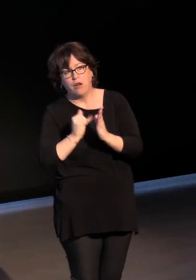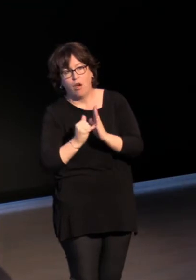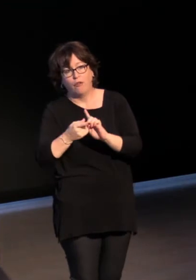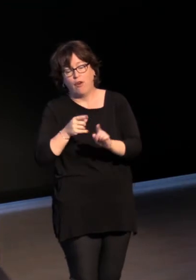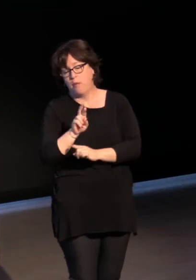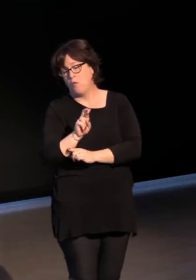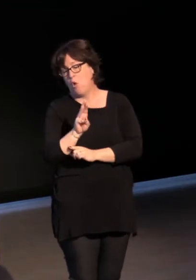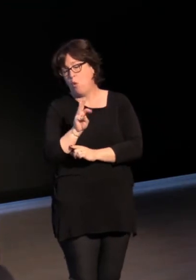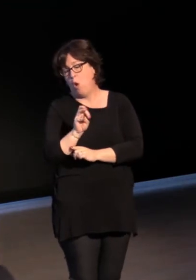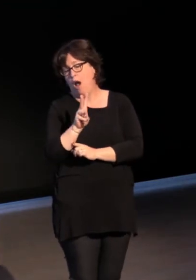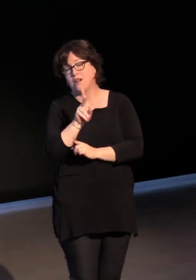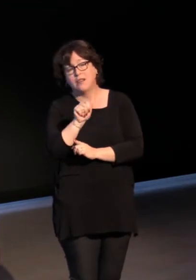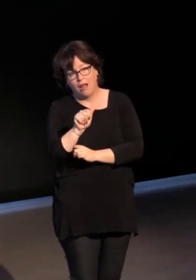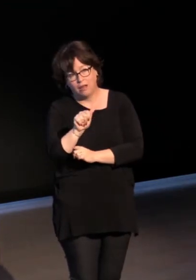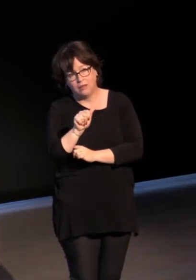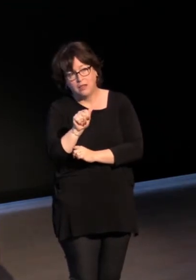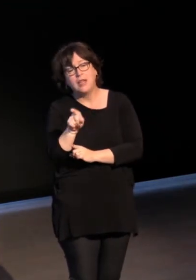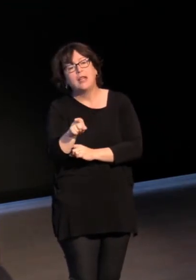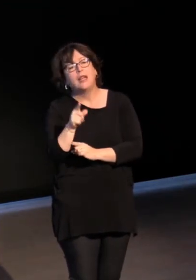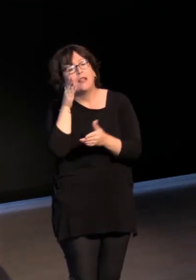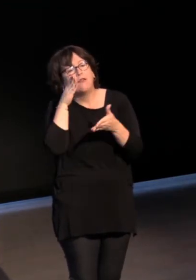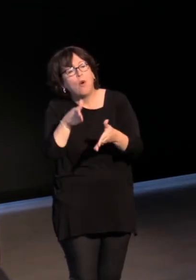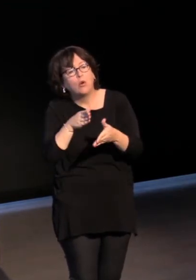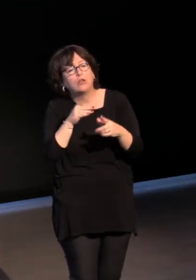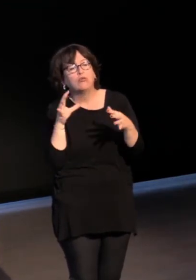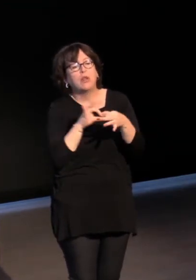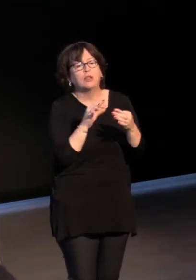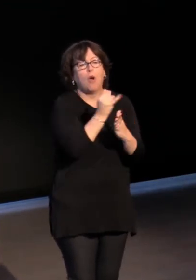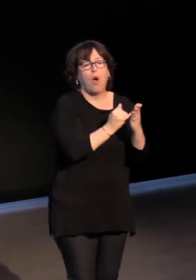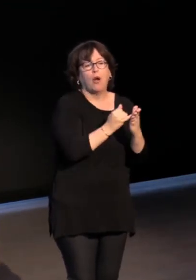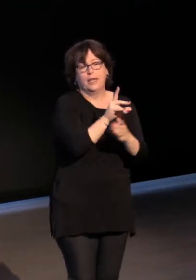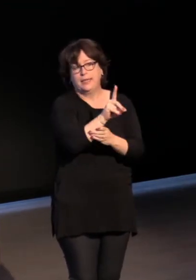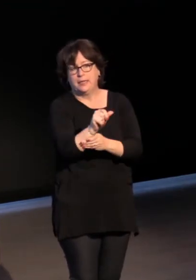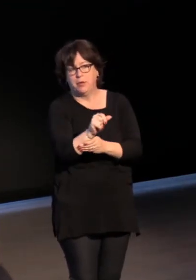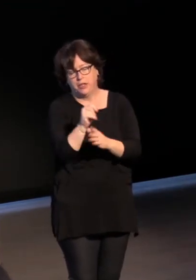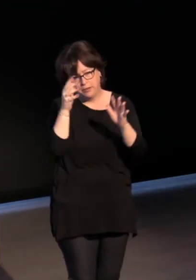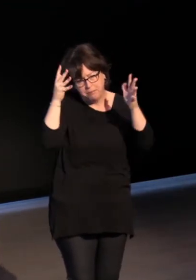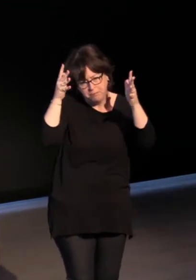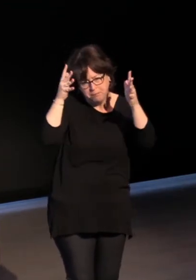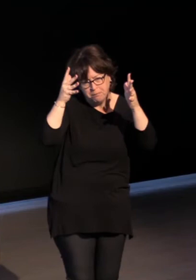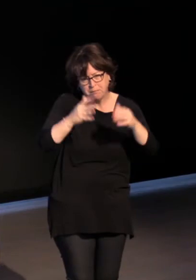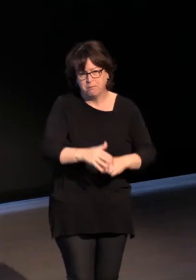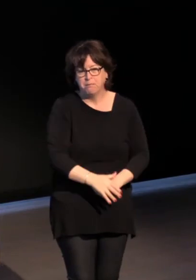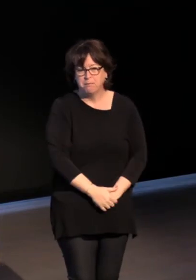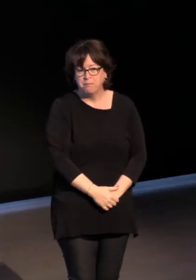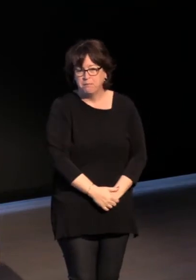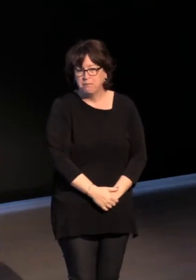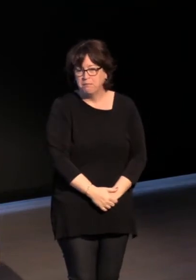on the intersection of art and disability. Please give a round of applause to Hyppolite.